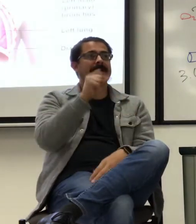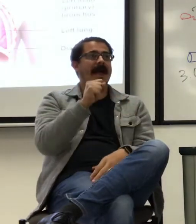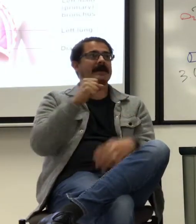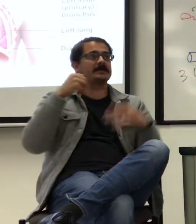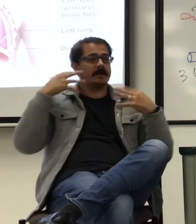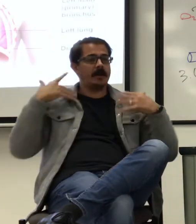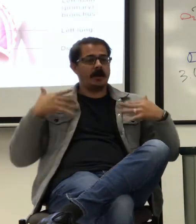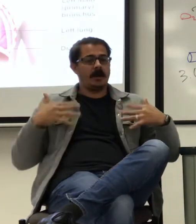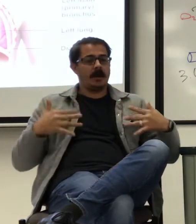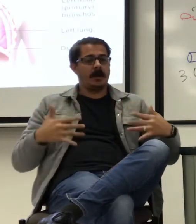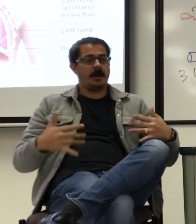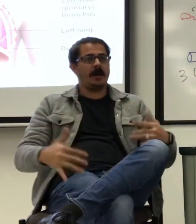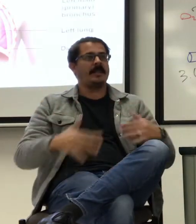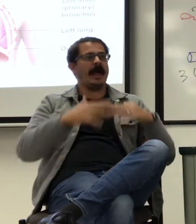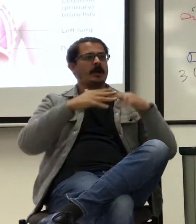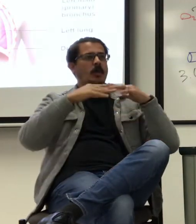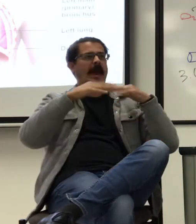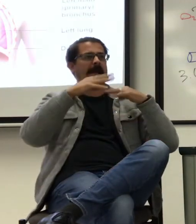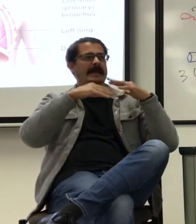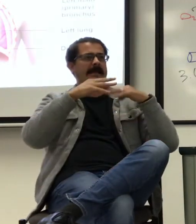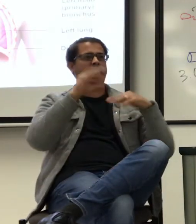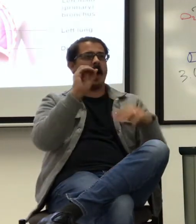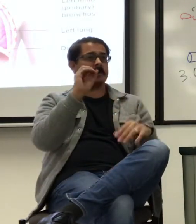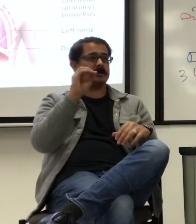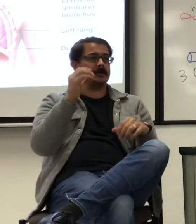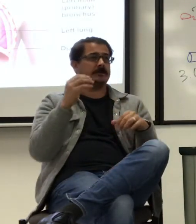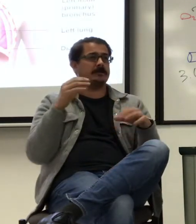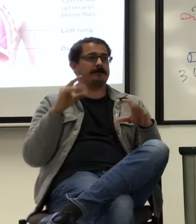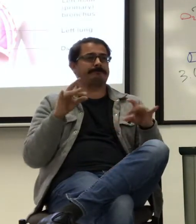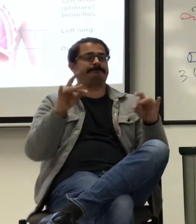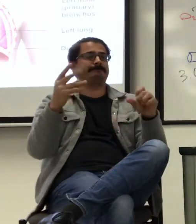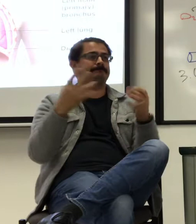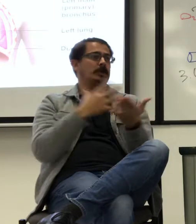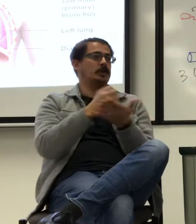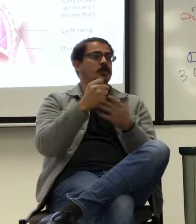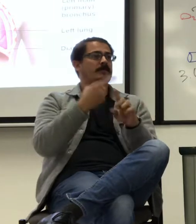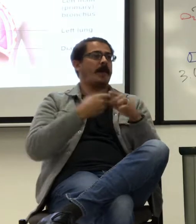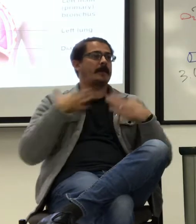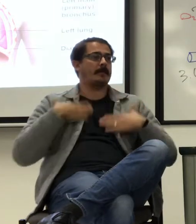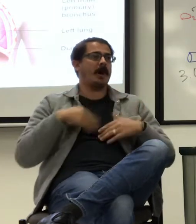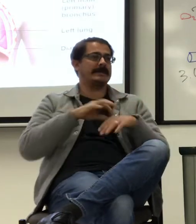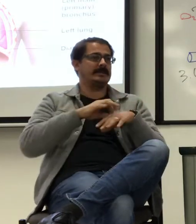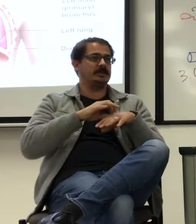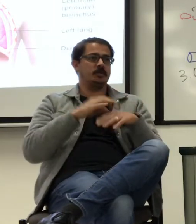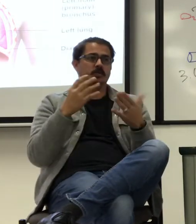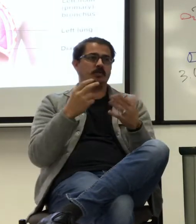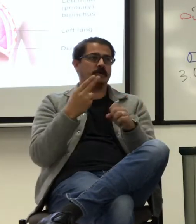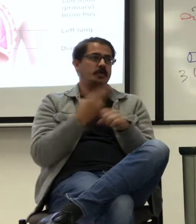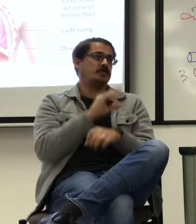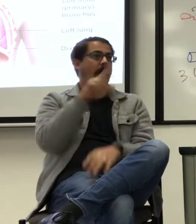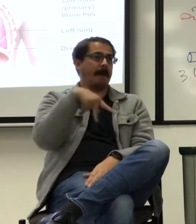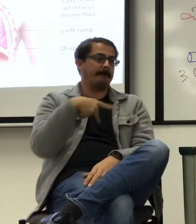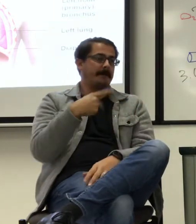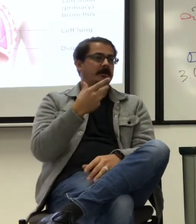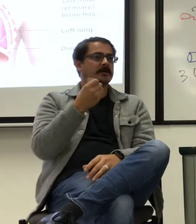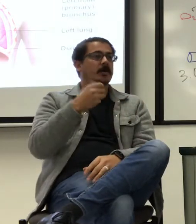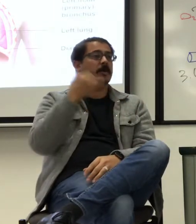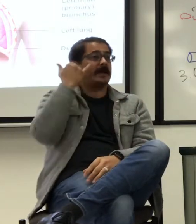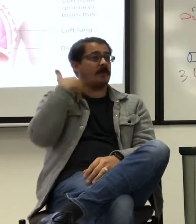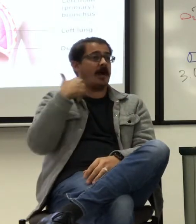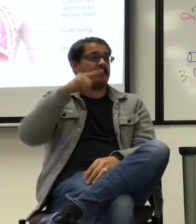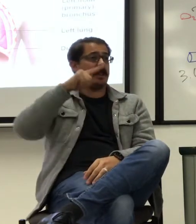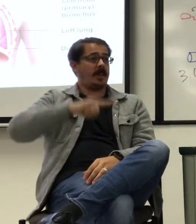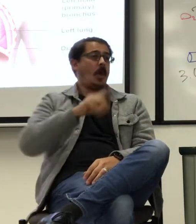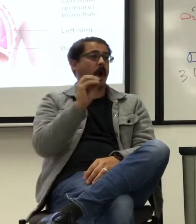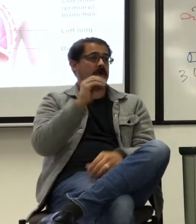their concentration gradient. Oxygen is always used by your body's tissues. So you have low oxygen built